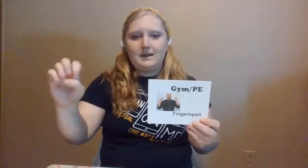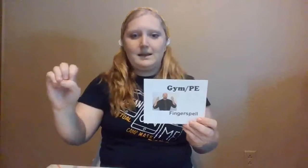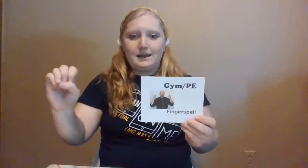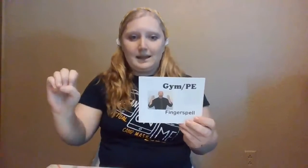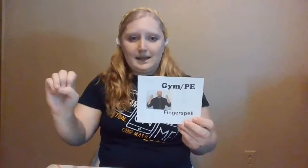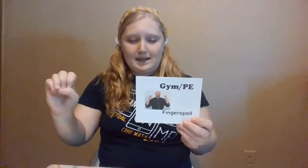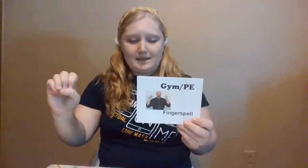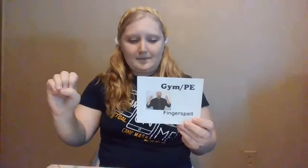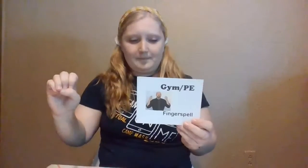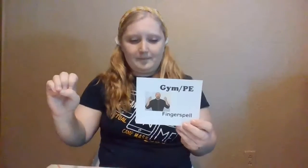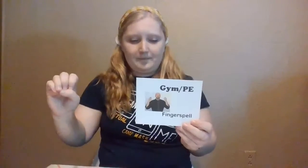P-E.